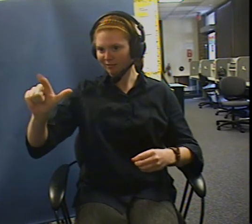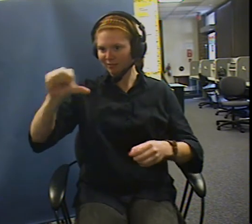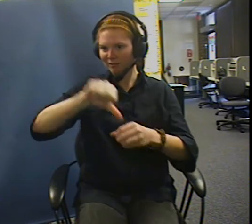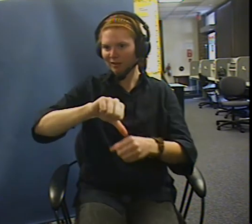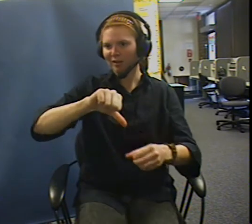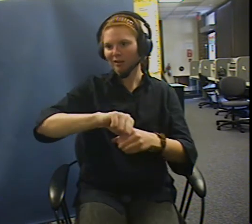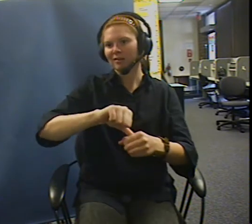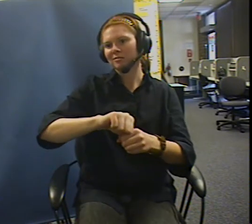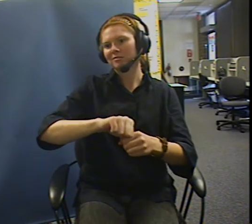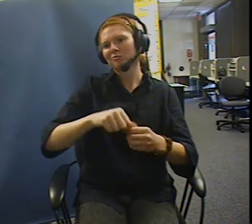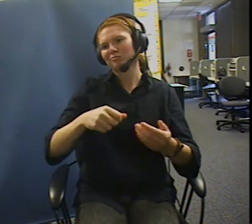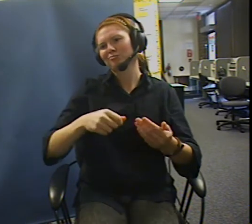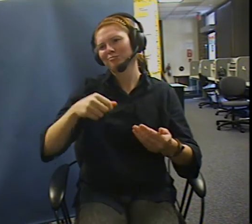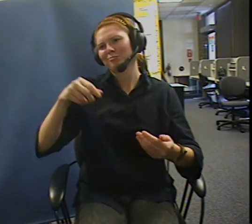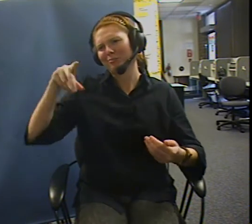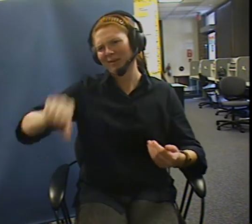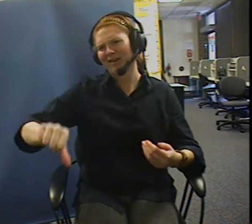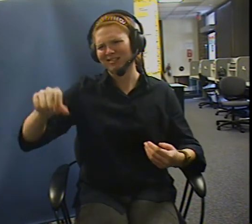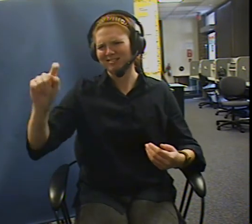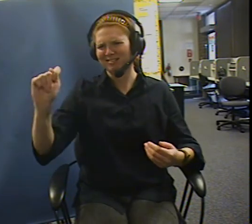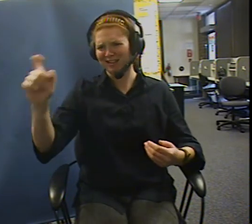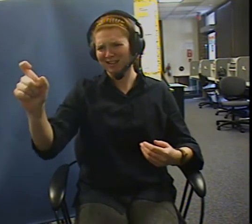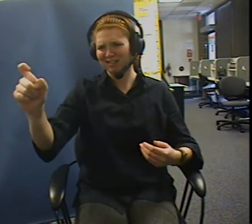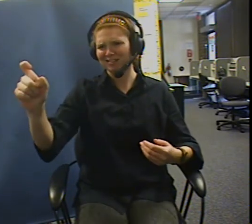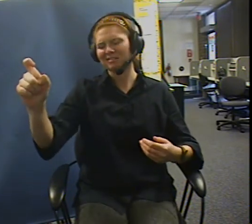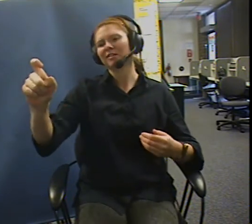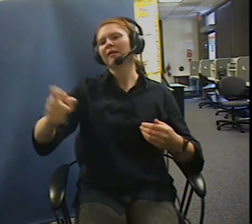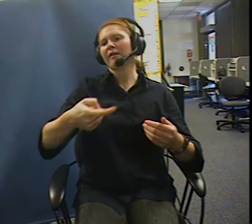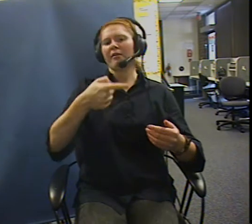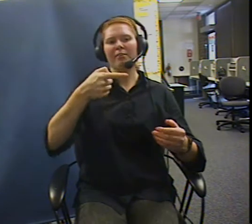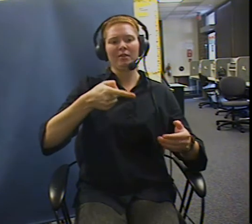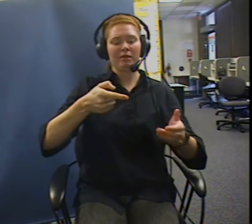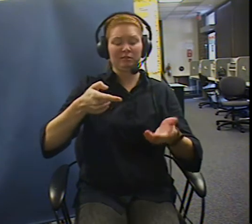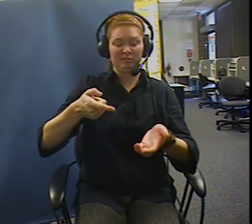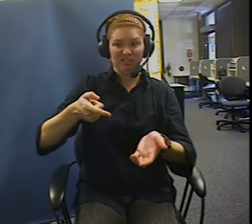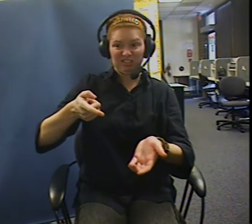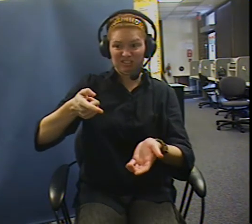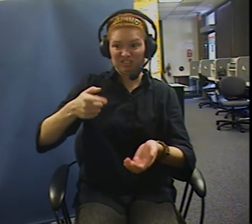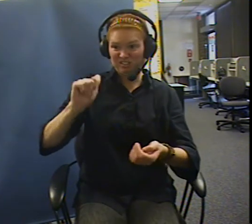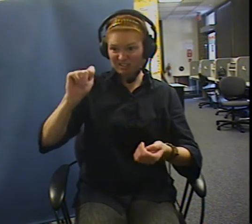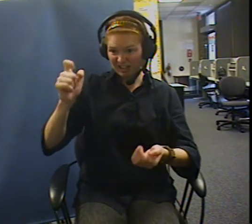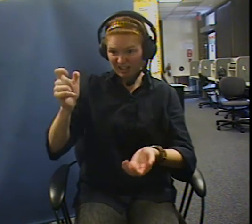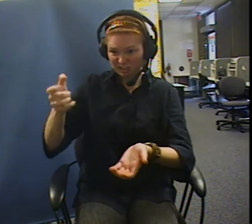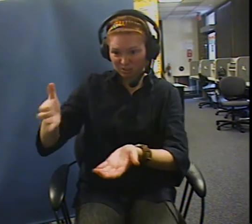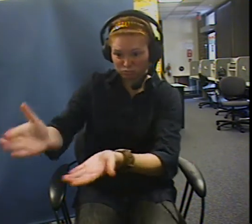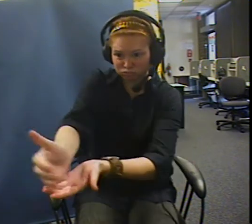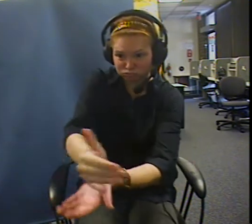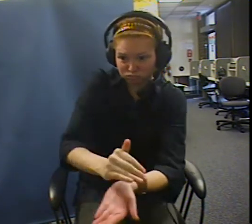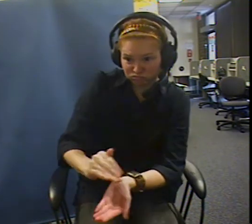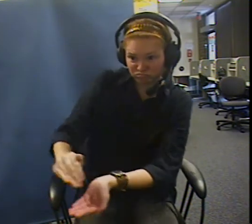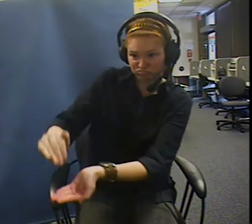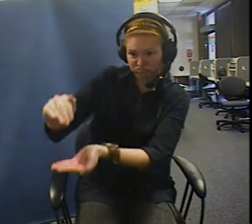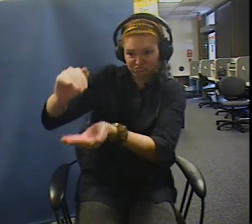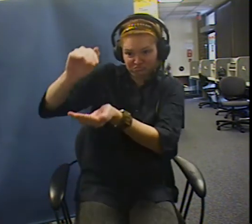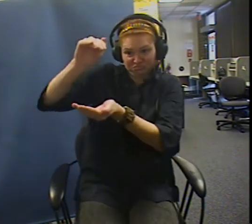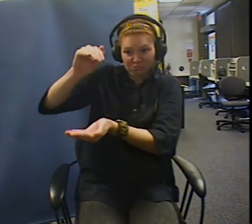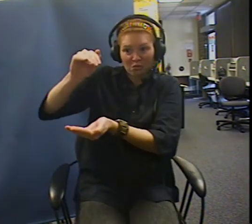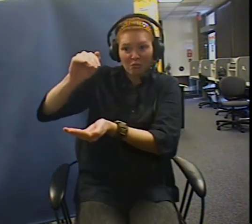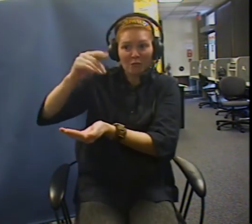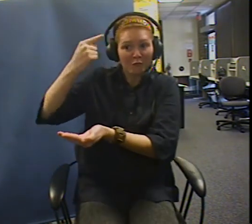roads. This meant that our roads expanded rapidly around the cities and between cities. As roads